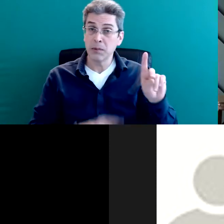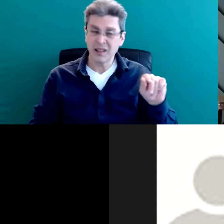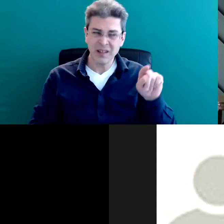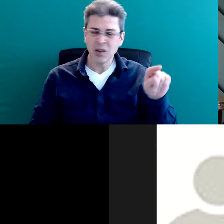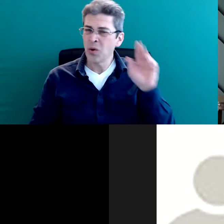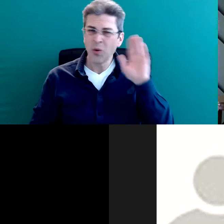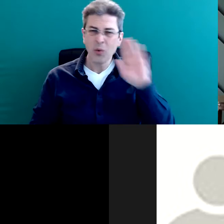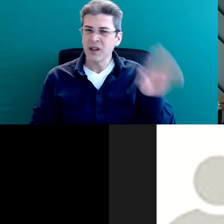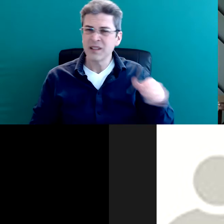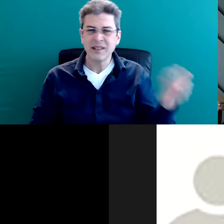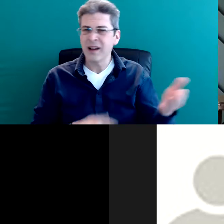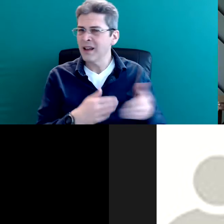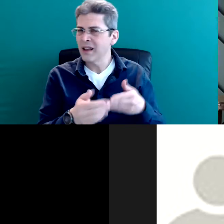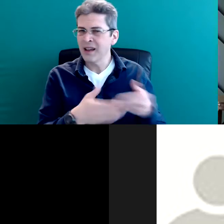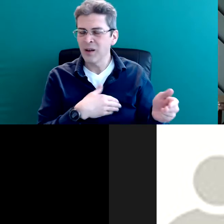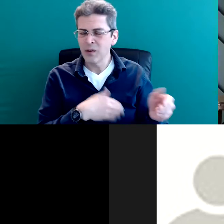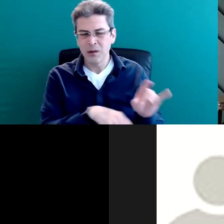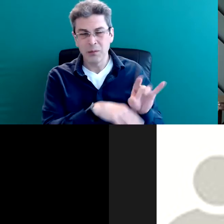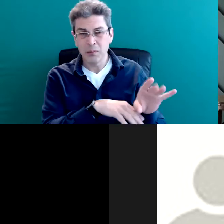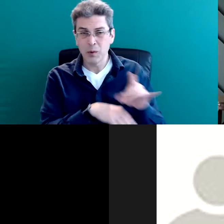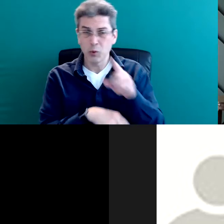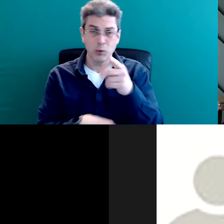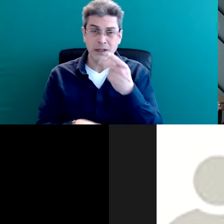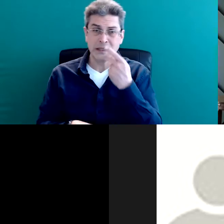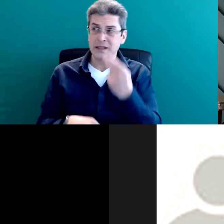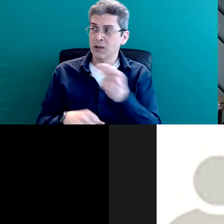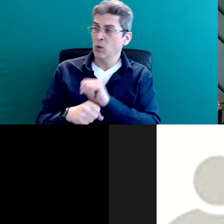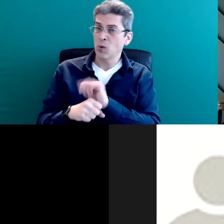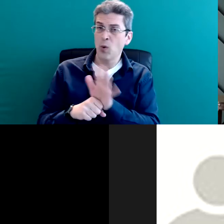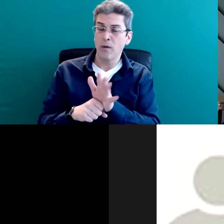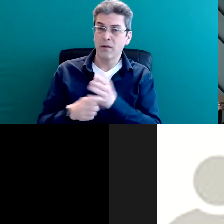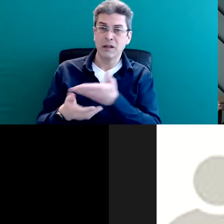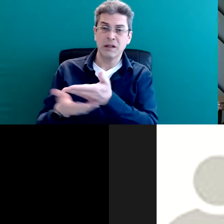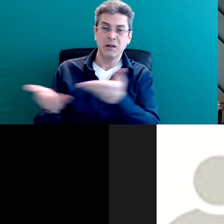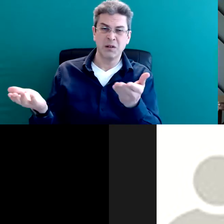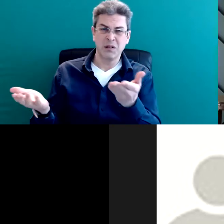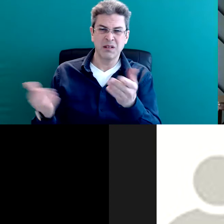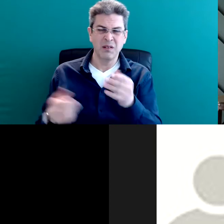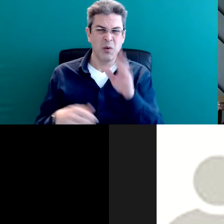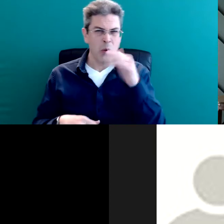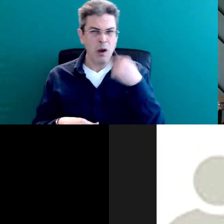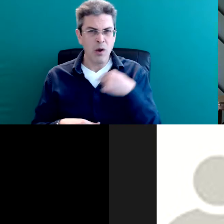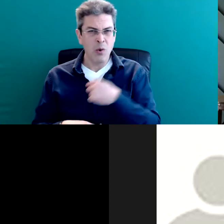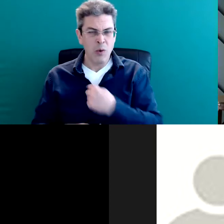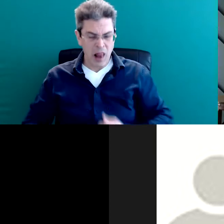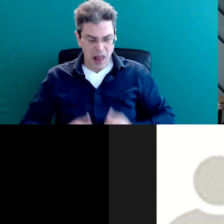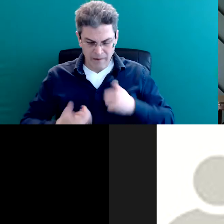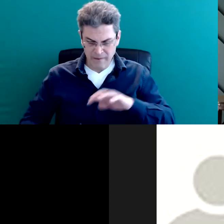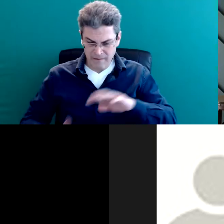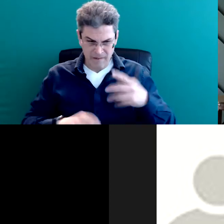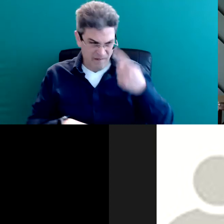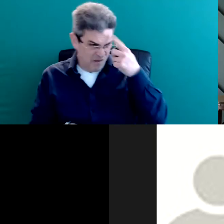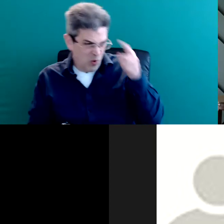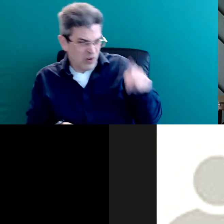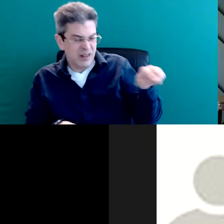right? We've seen it play out through the pandemic, that disabled people, why are we stopping our lives to save